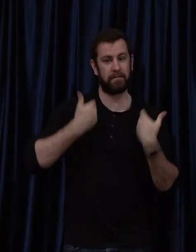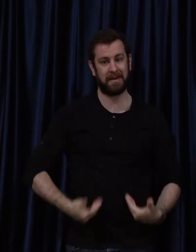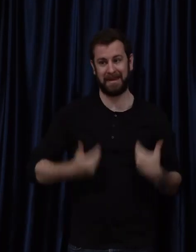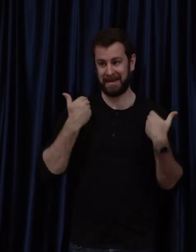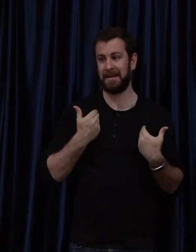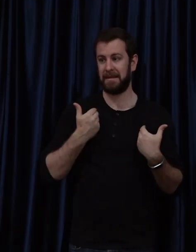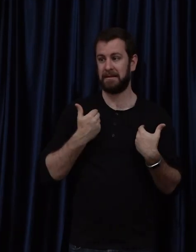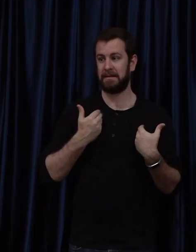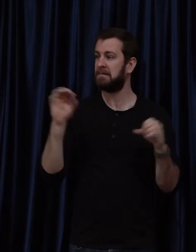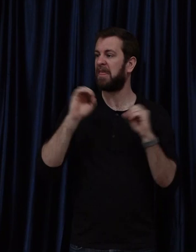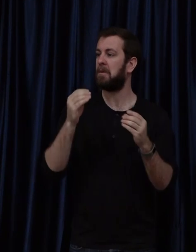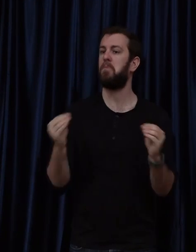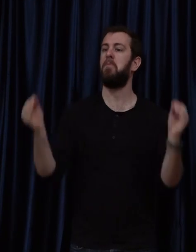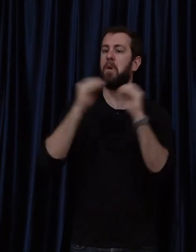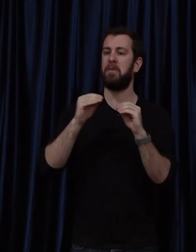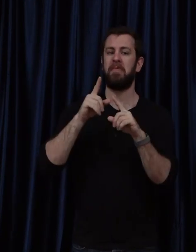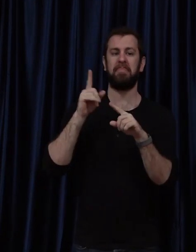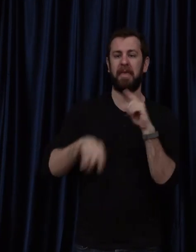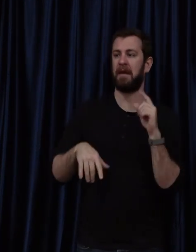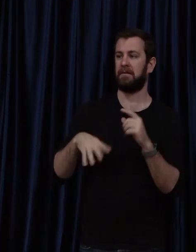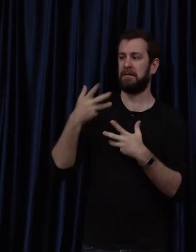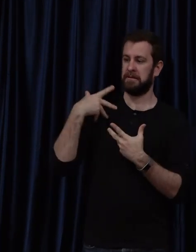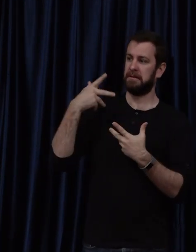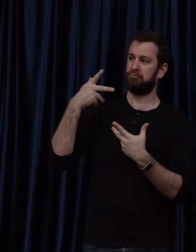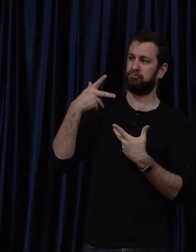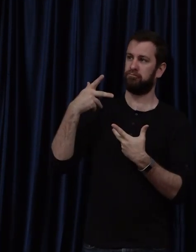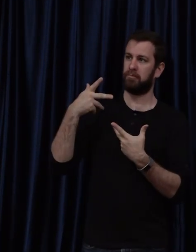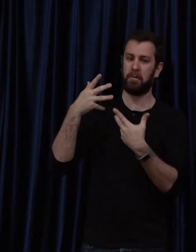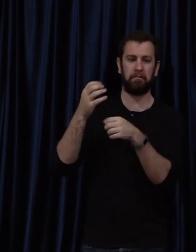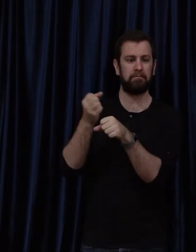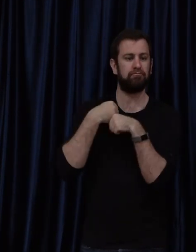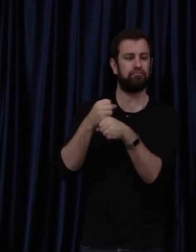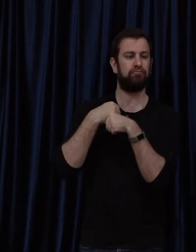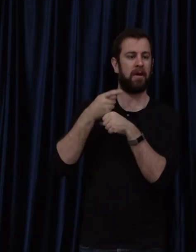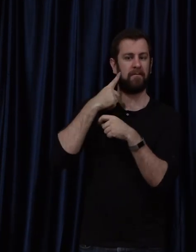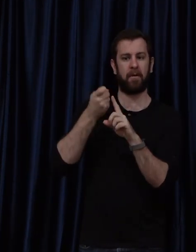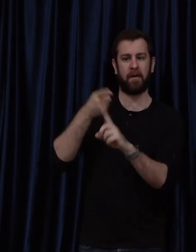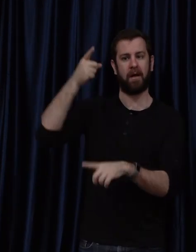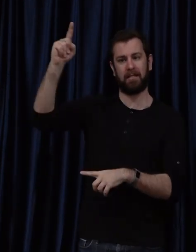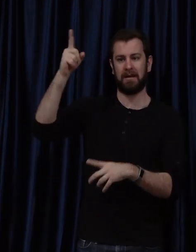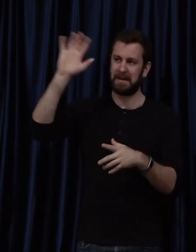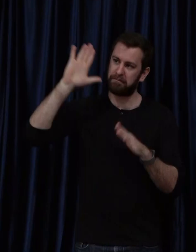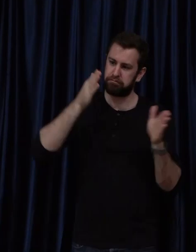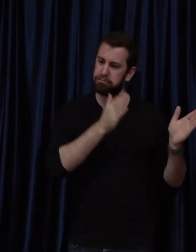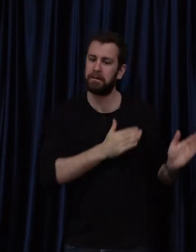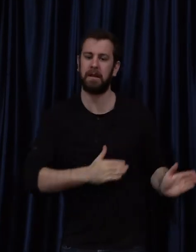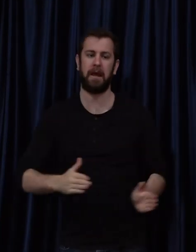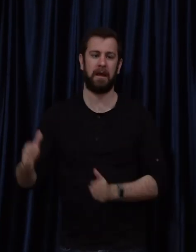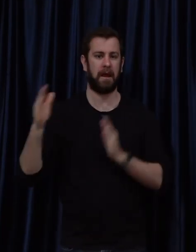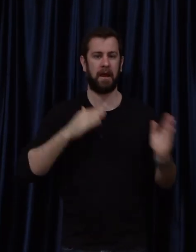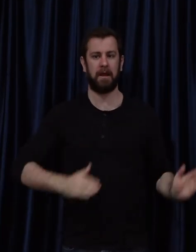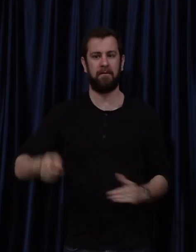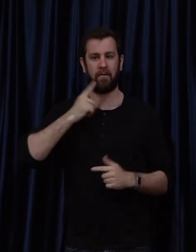nothing more than instruments for the execution of the plan that Allah has decreed for